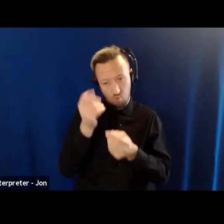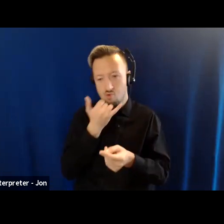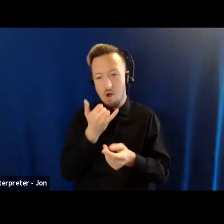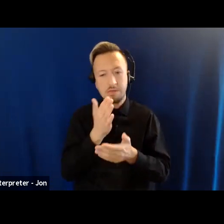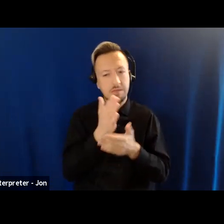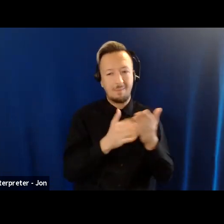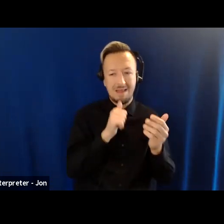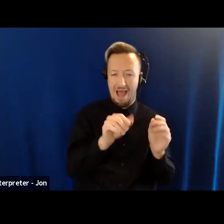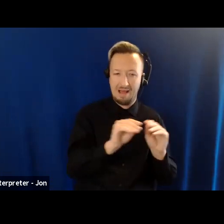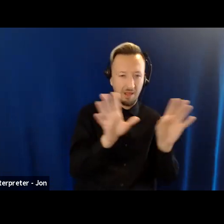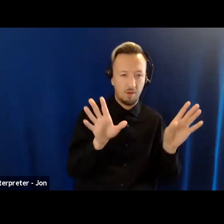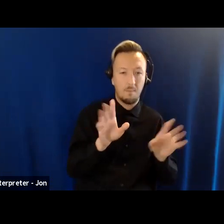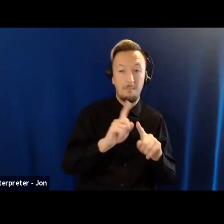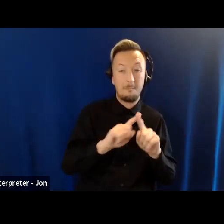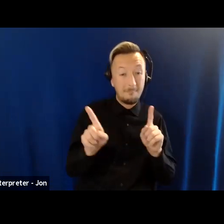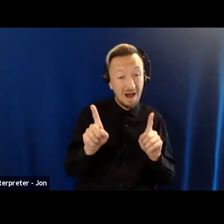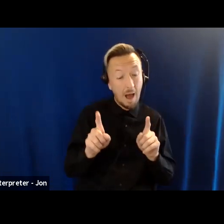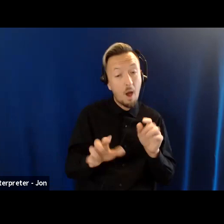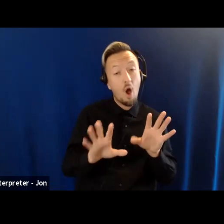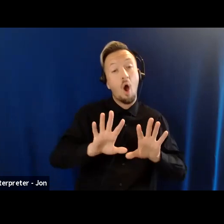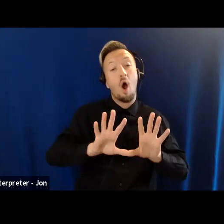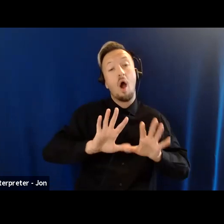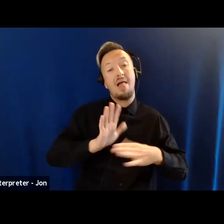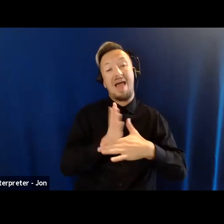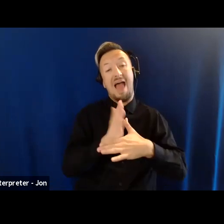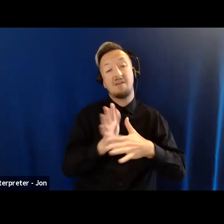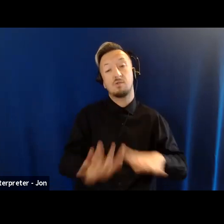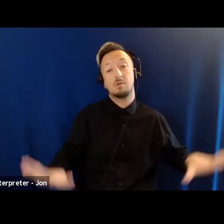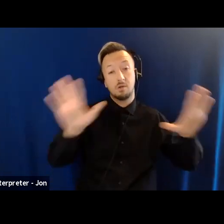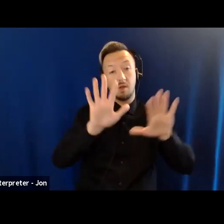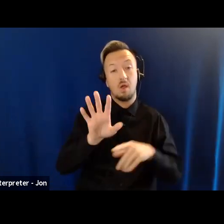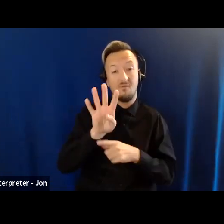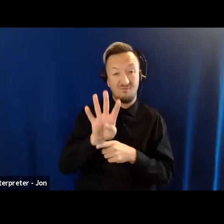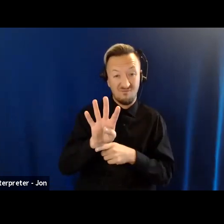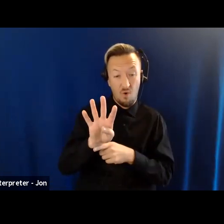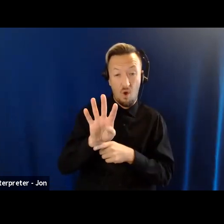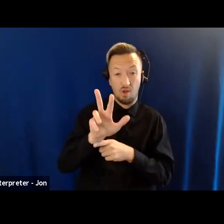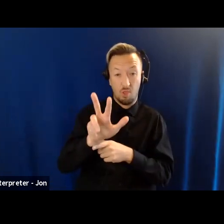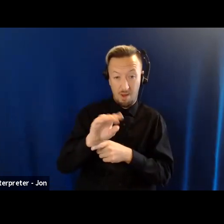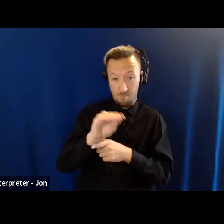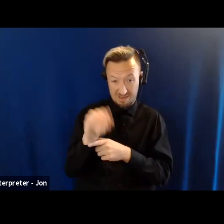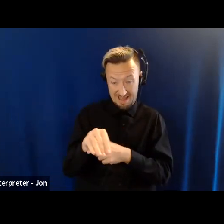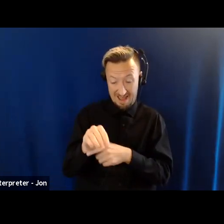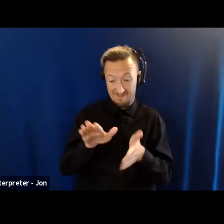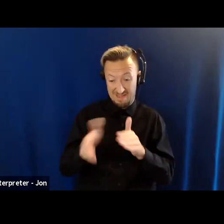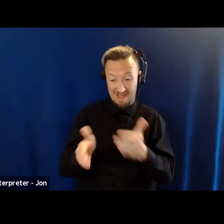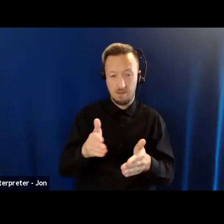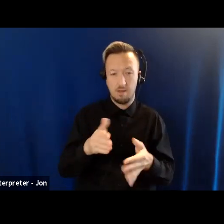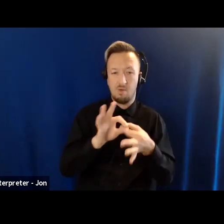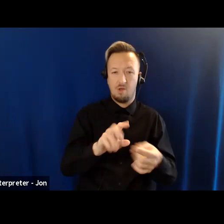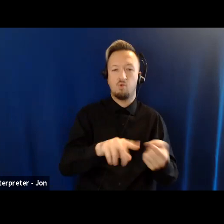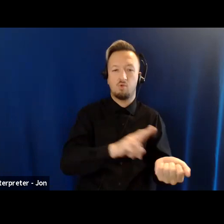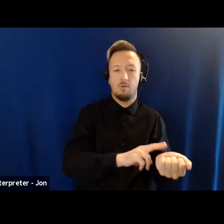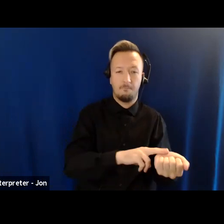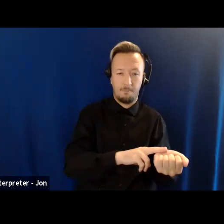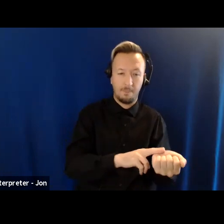nationwide, 43% of the nation's deaths from COVID-19 have been in nursing facilities. And as Melissa